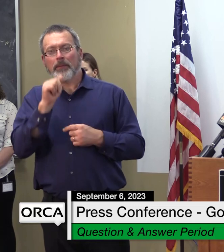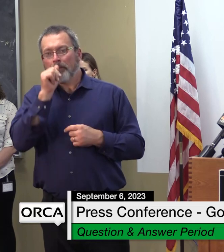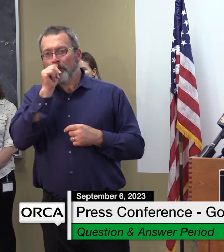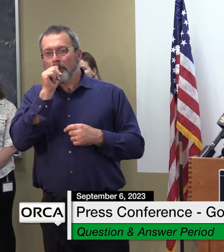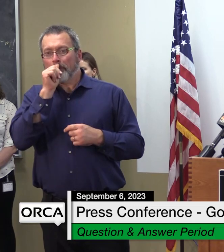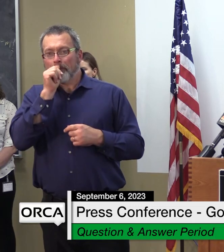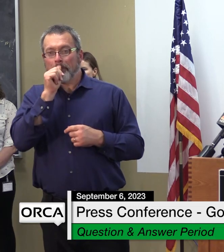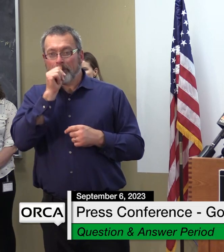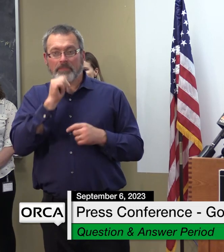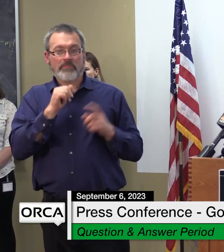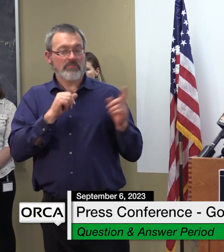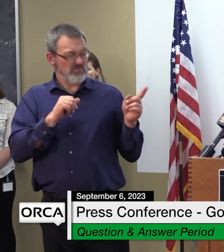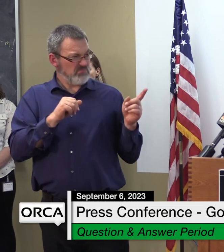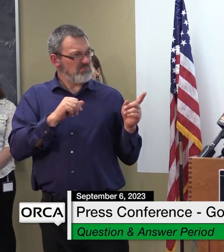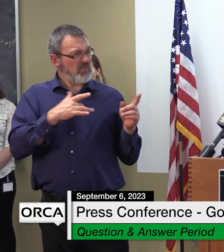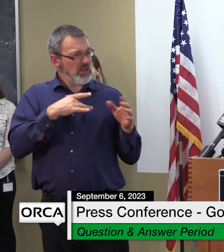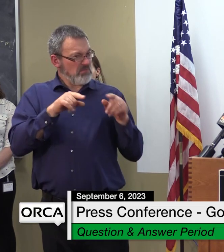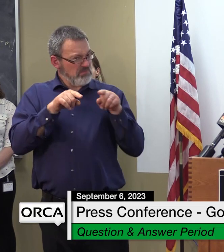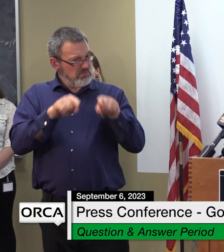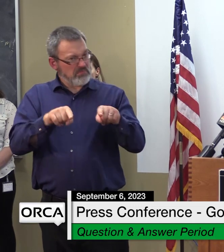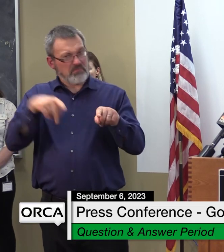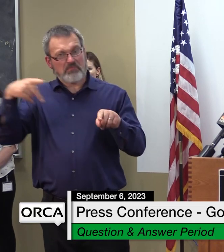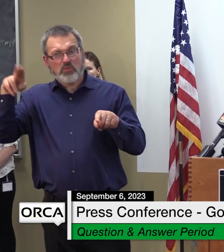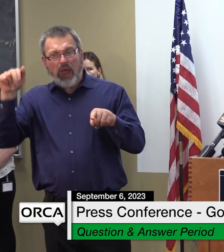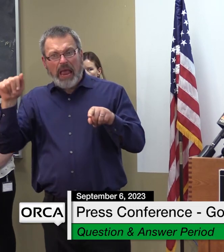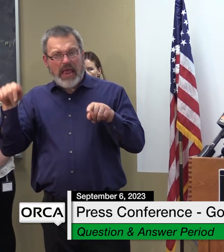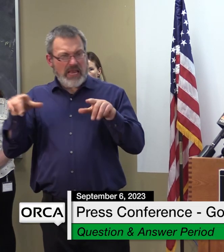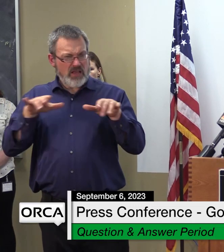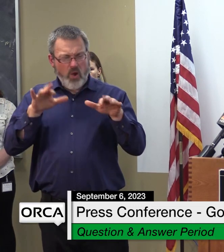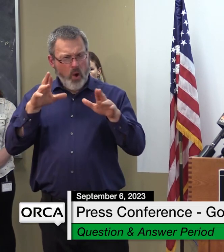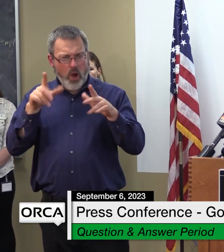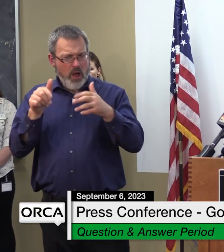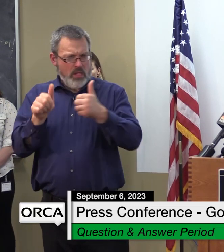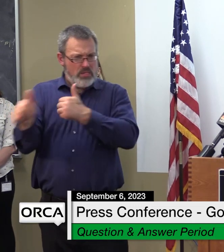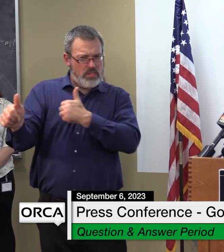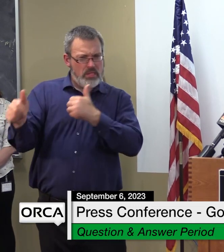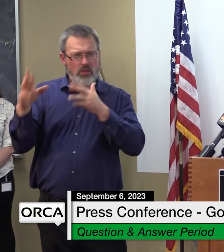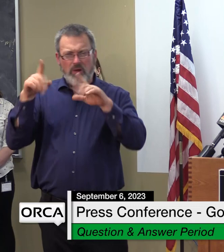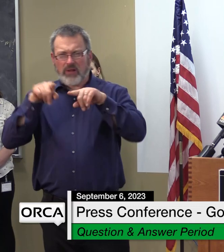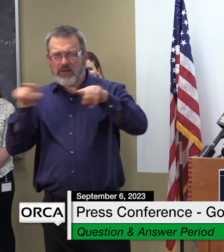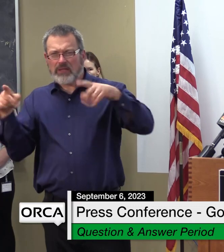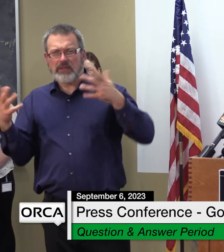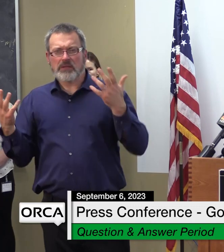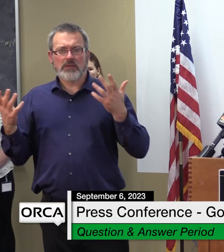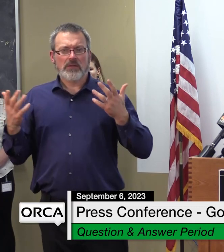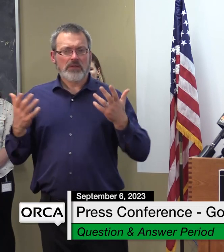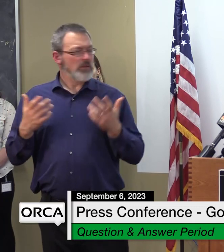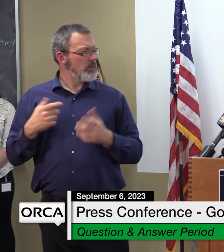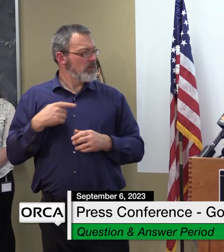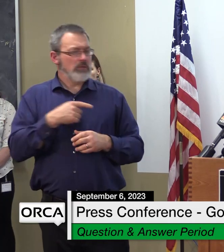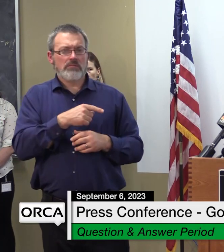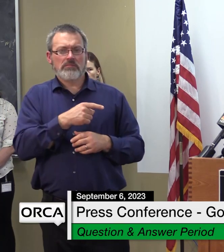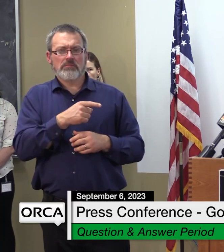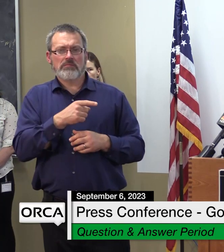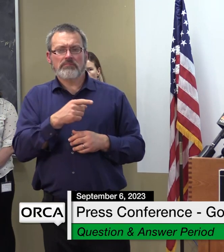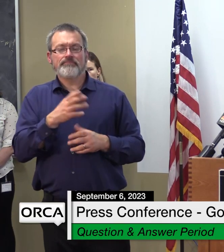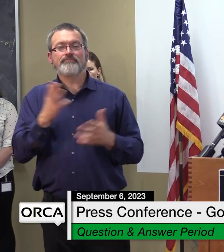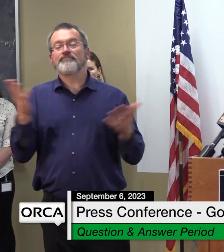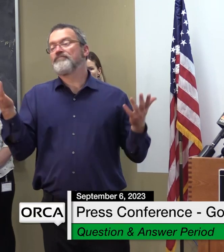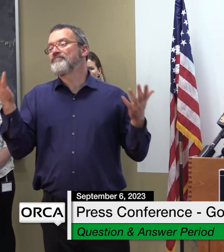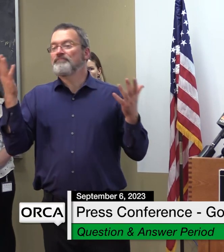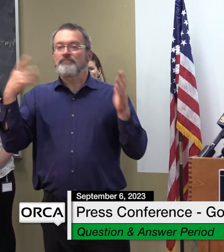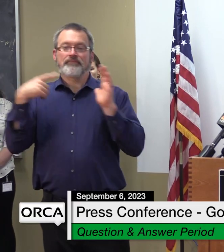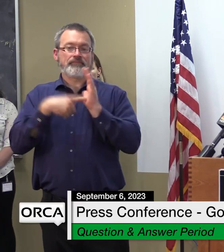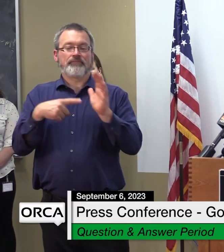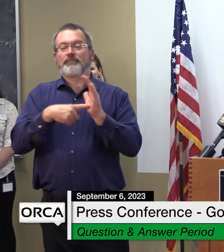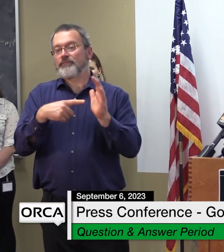be backed up to the point of where it should have started if everything, you know, had been hitting the ground running at